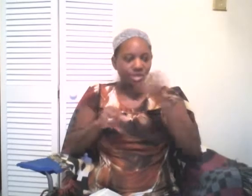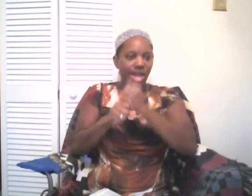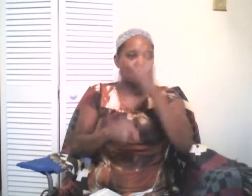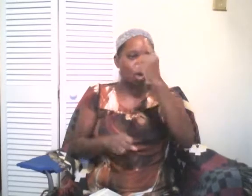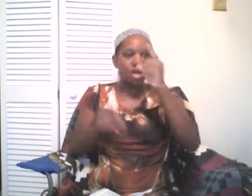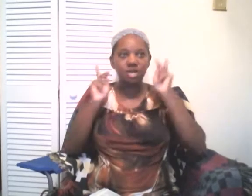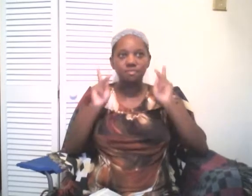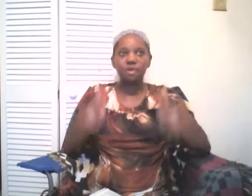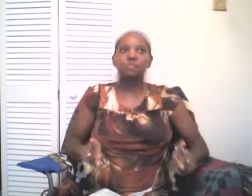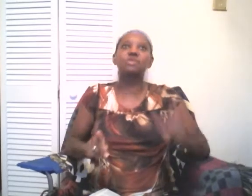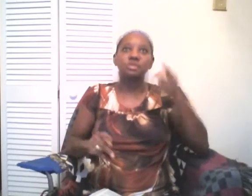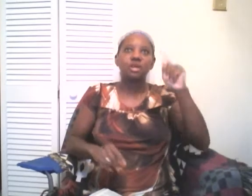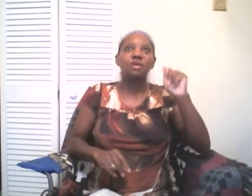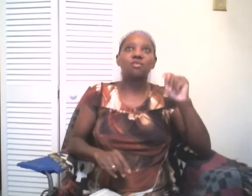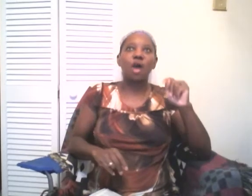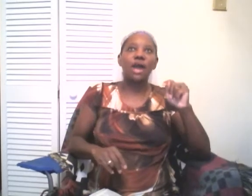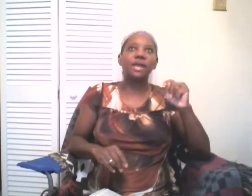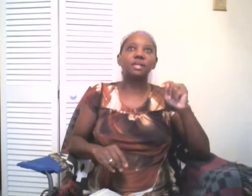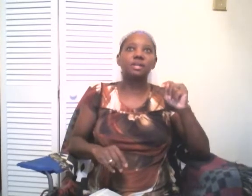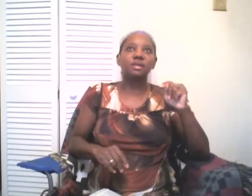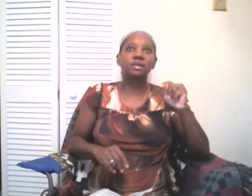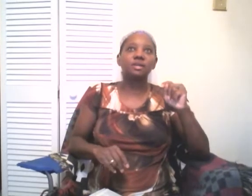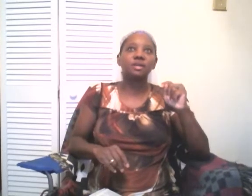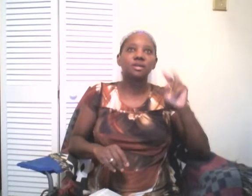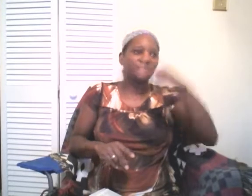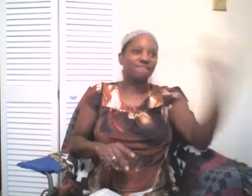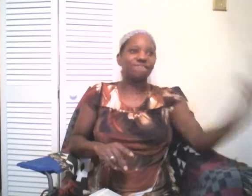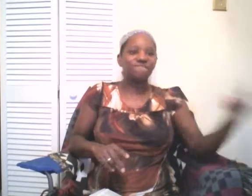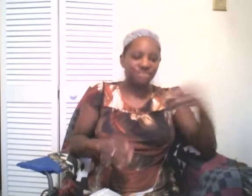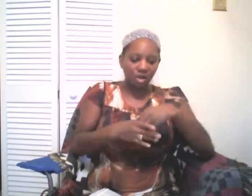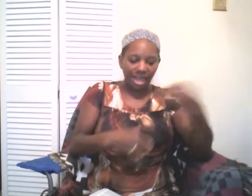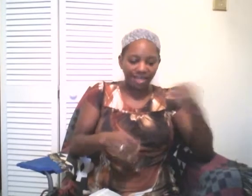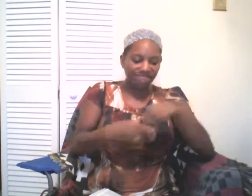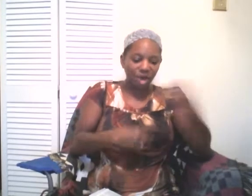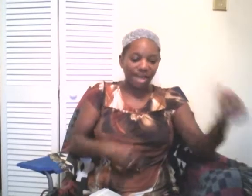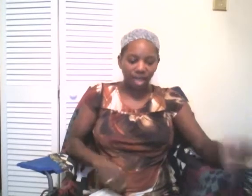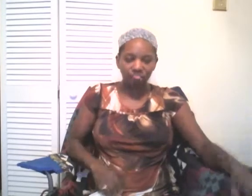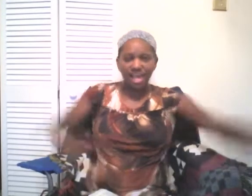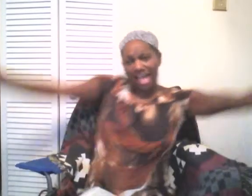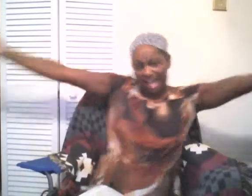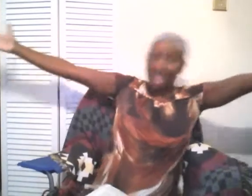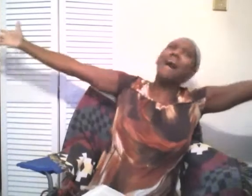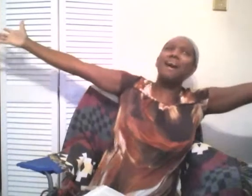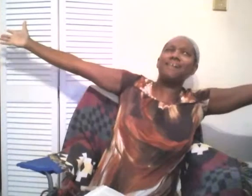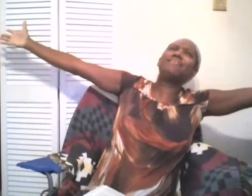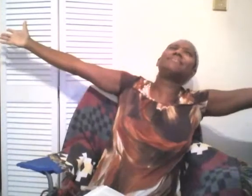got one person trying to fall out.